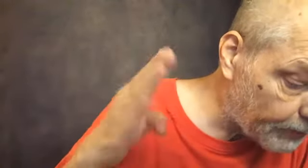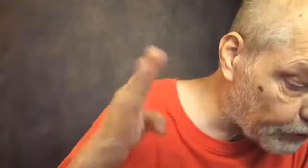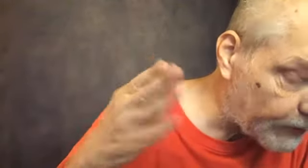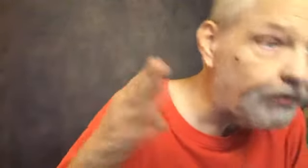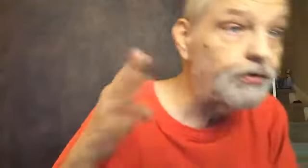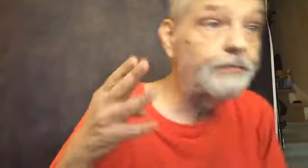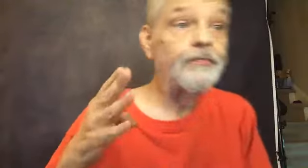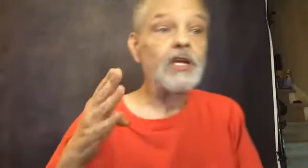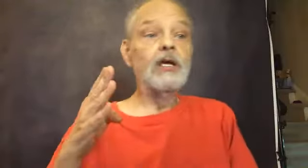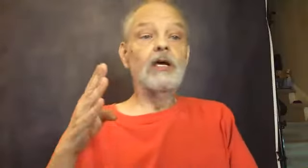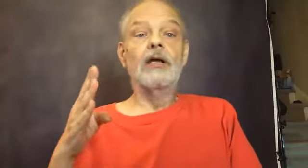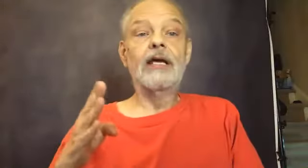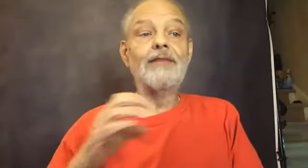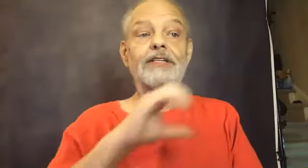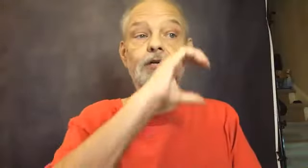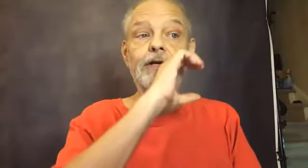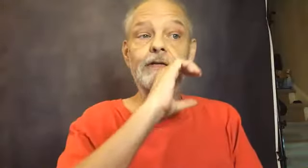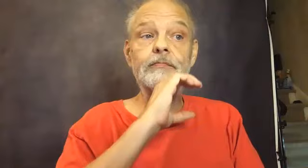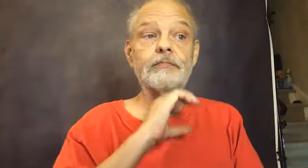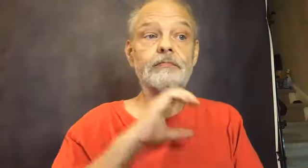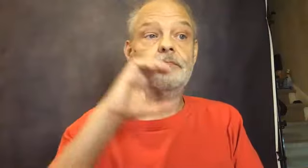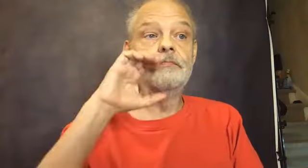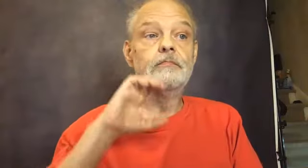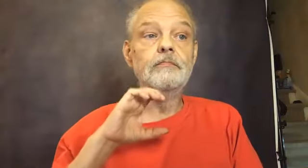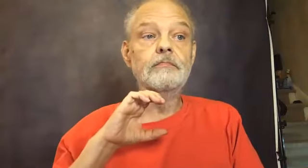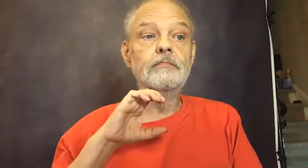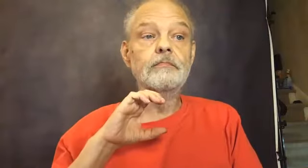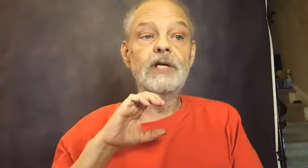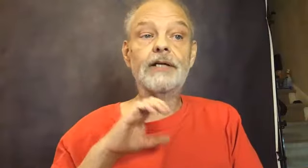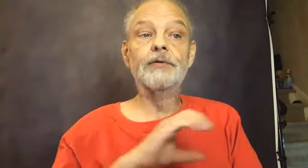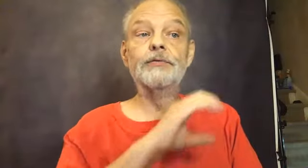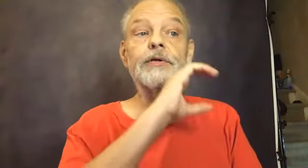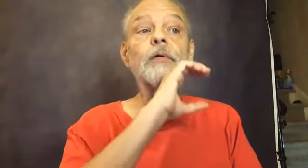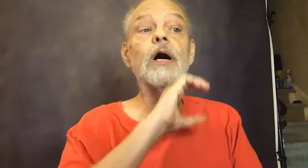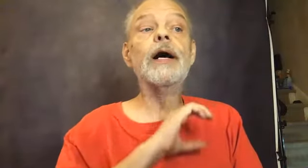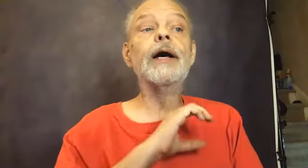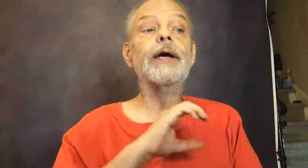Blue, I showed you. Cafeteria. I don't know why.